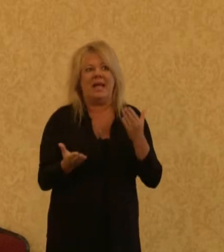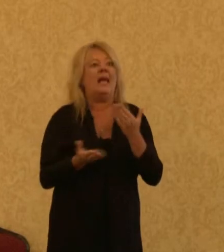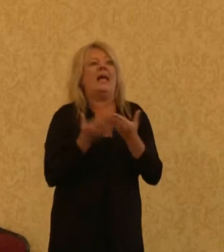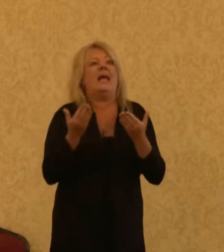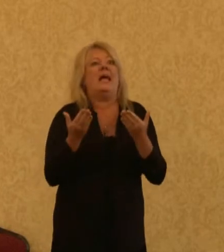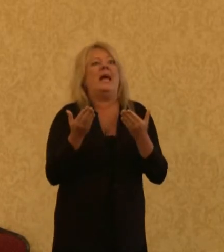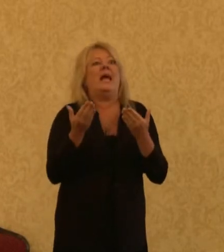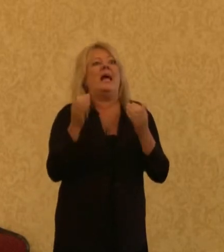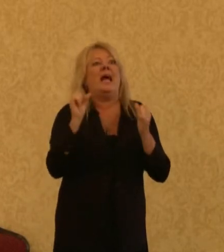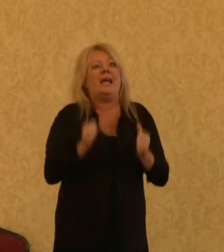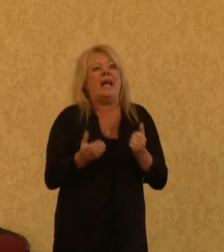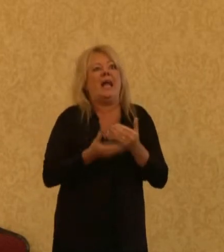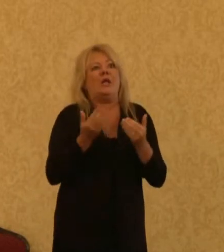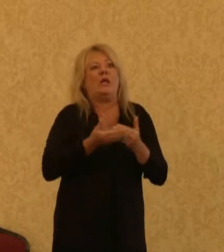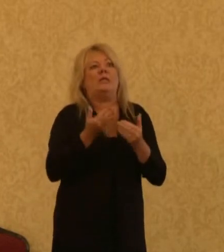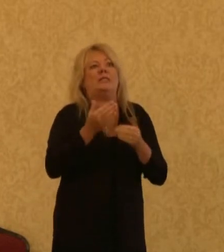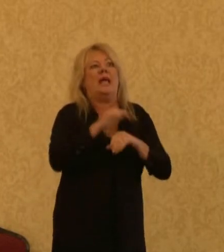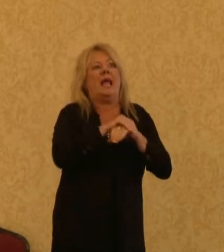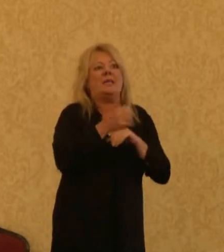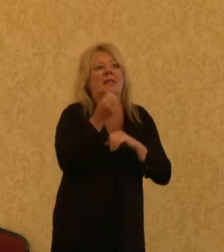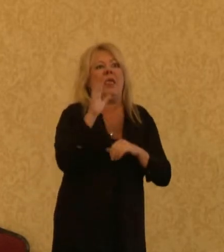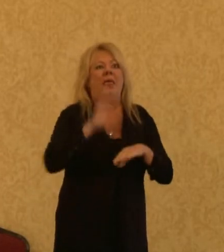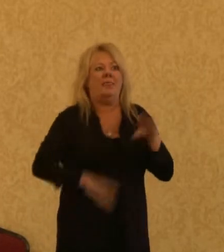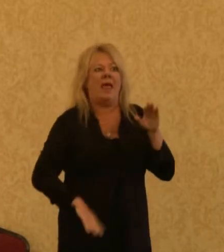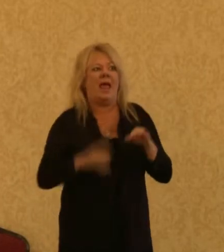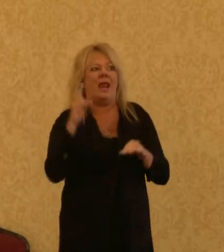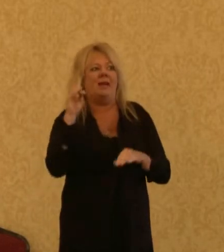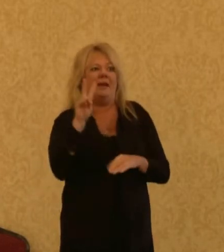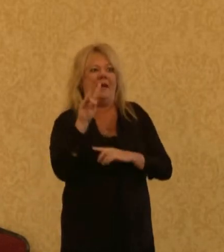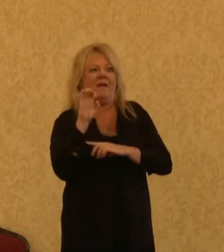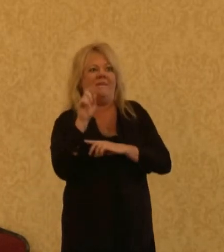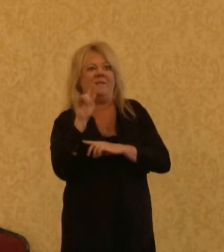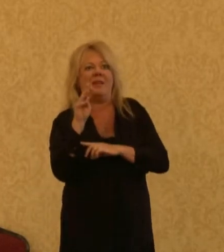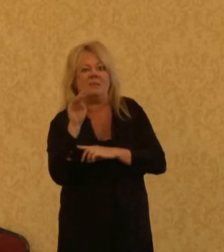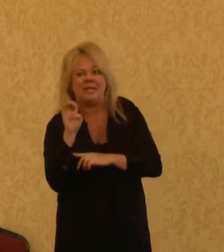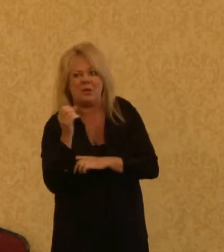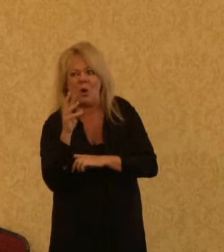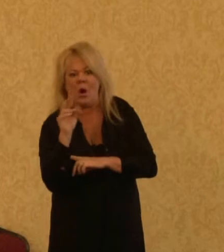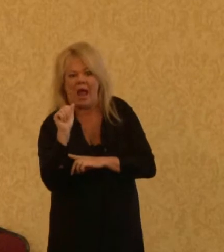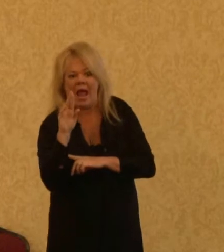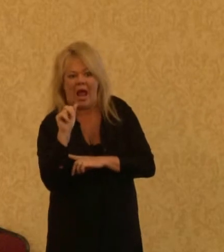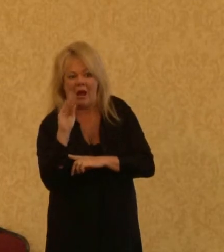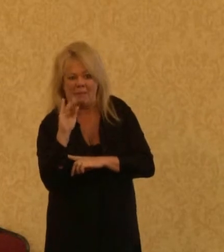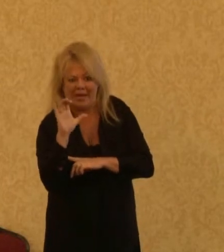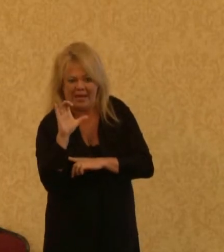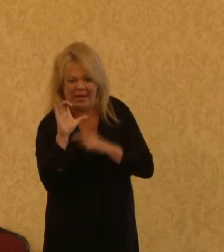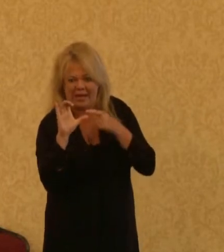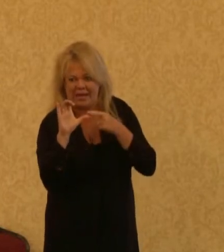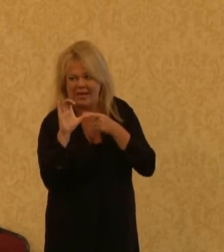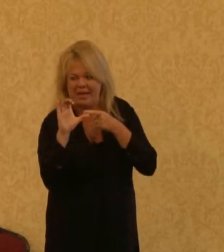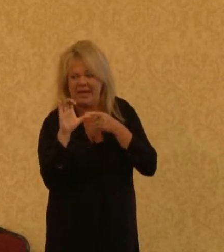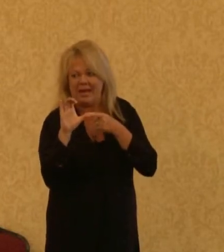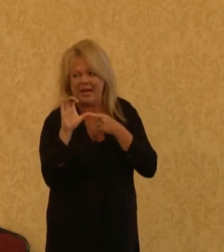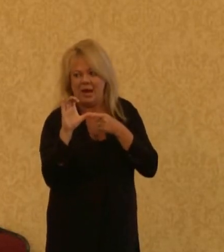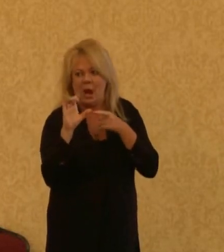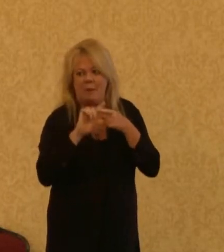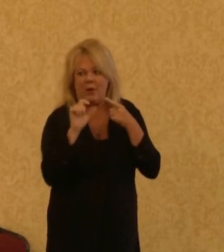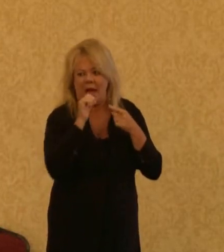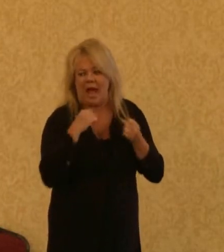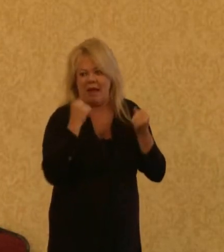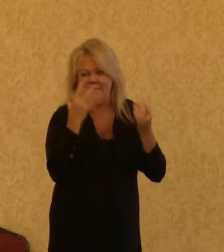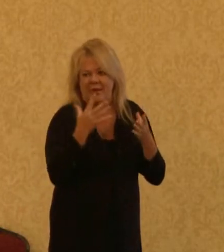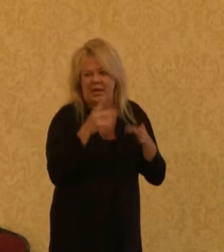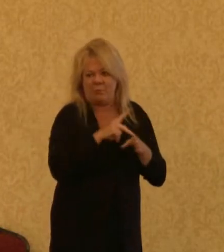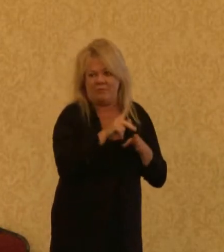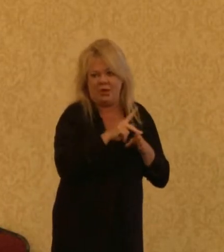Professionals, we haven't done that well. There's been a small increase, but there's still not